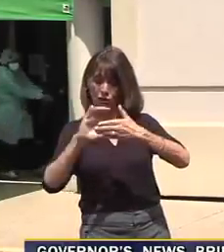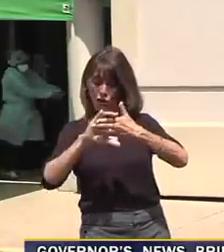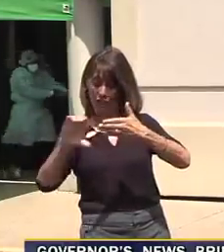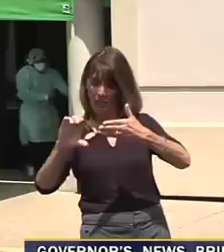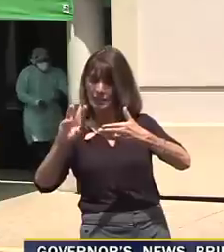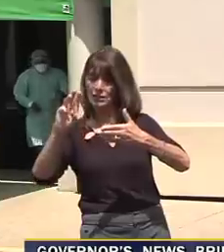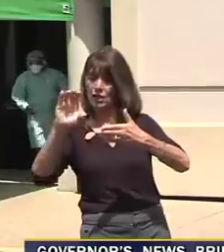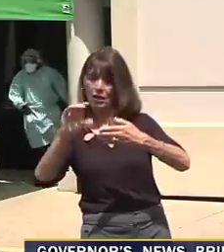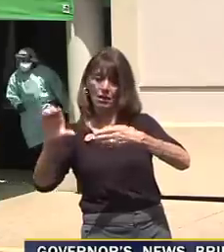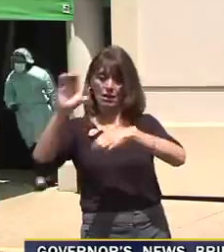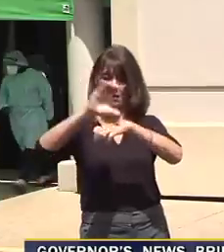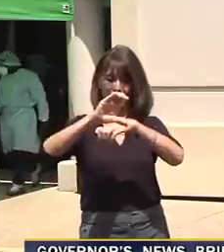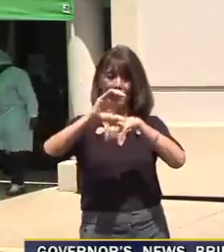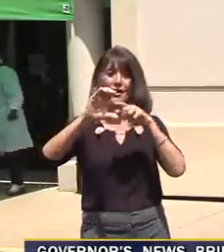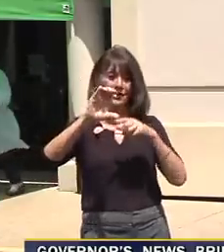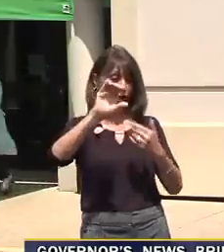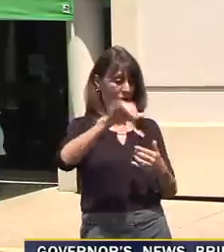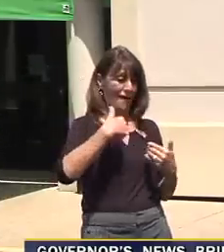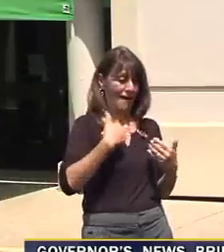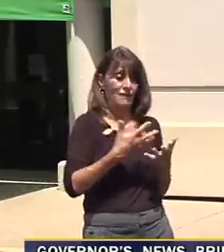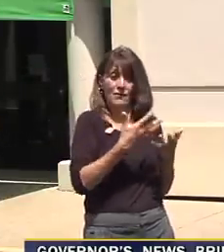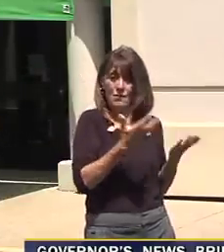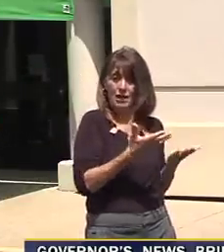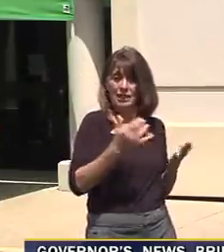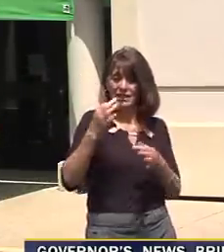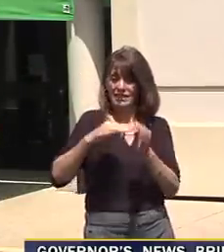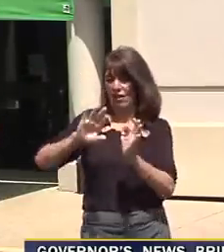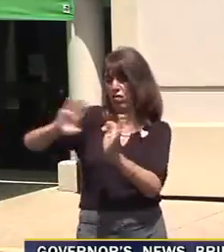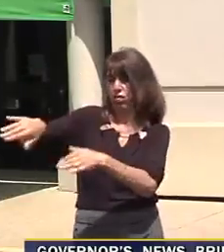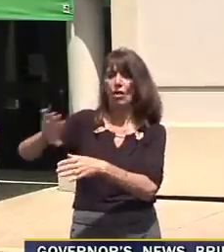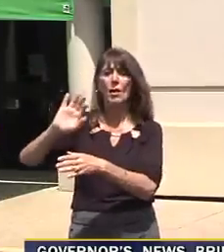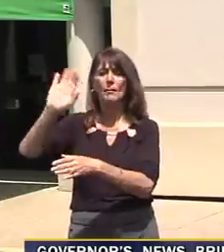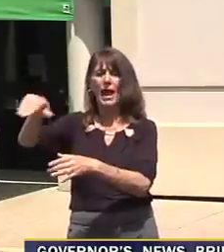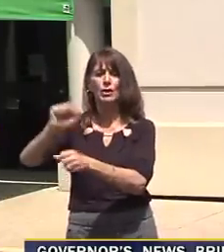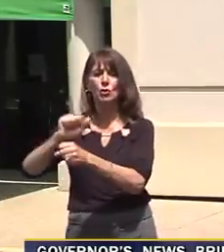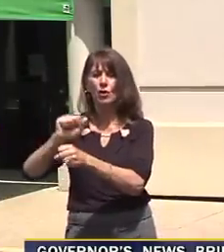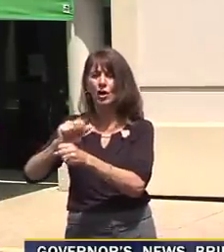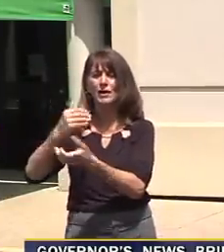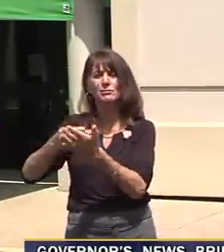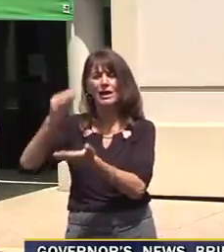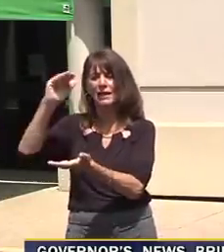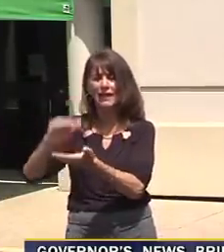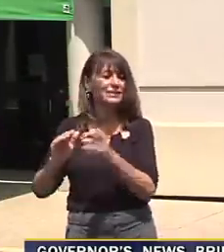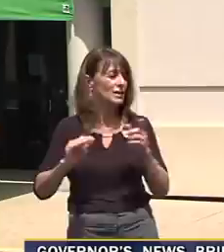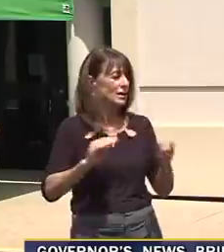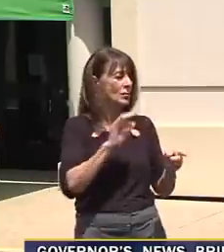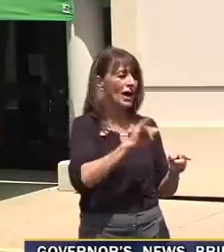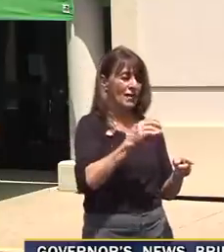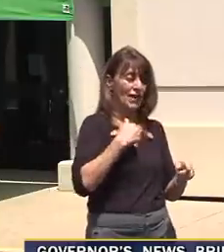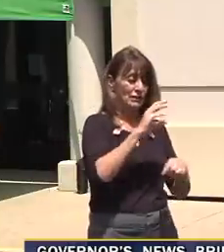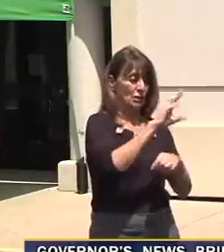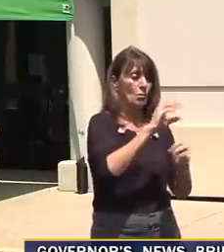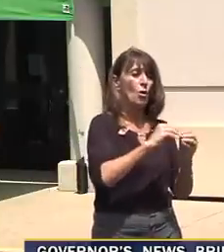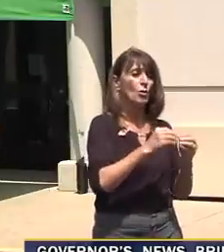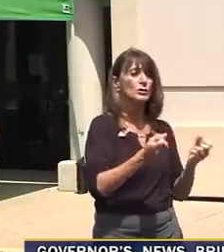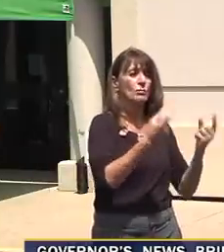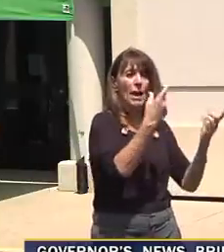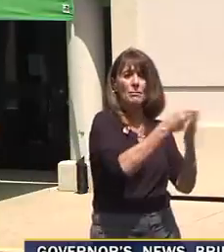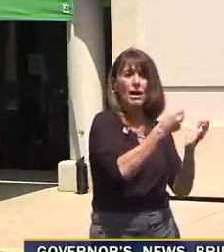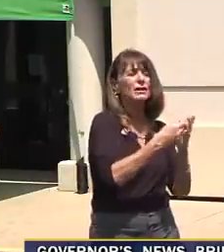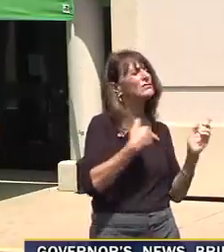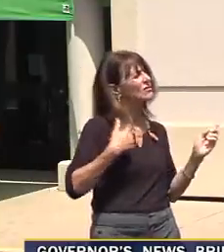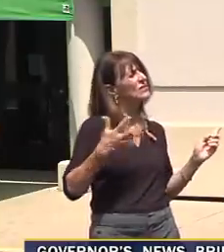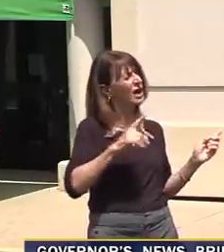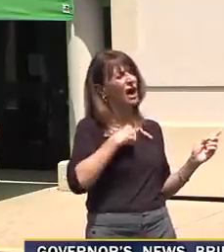economy rather than going back to work at minimum wage would do more for the economy than them going back to at I think less I money? did